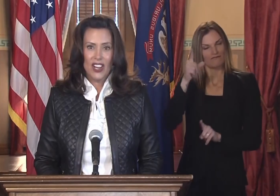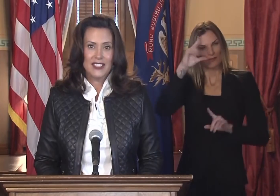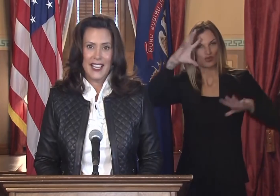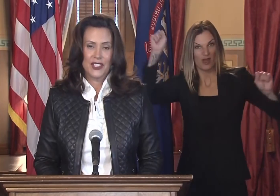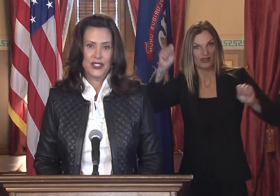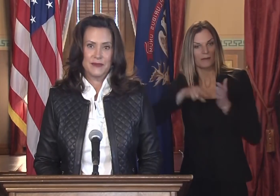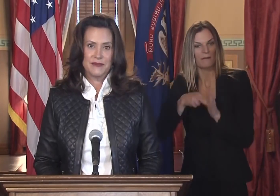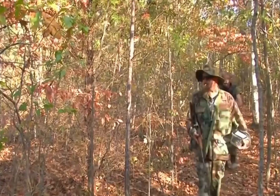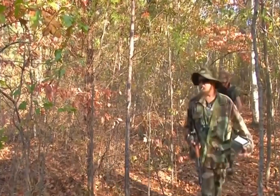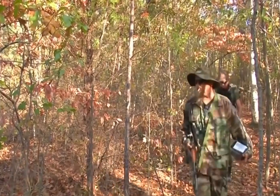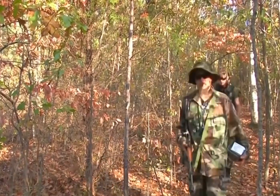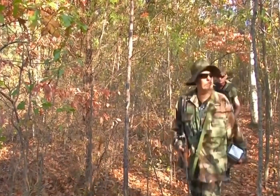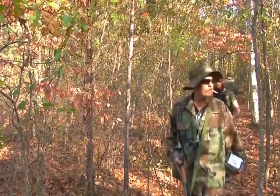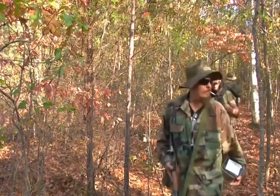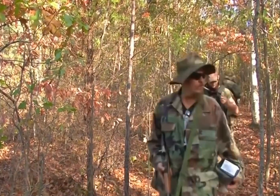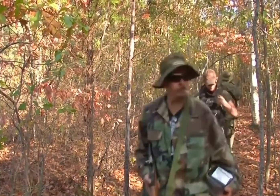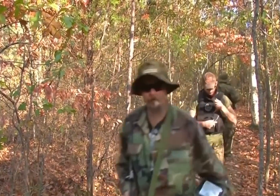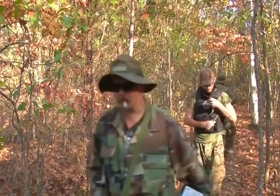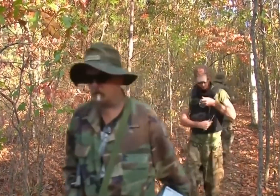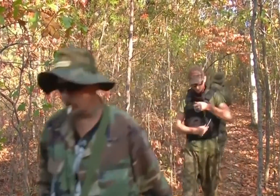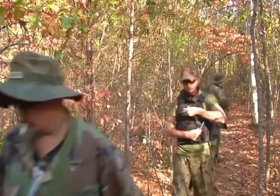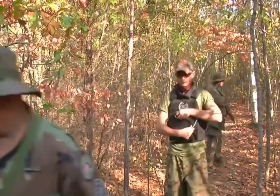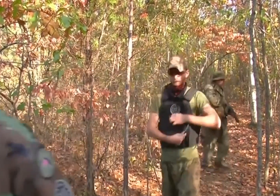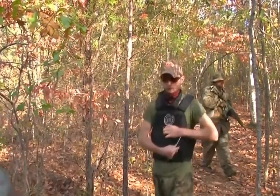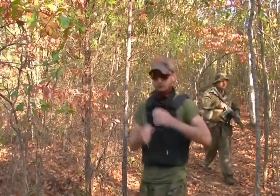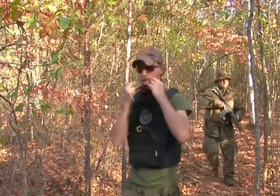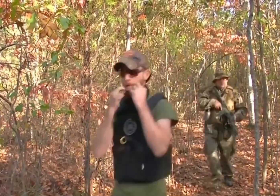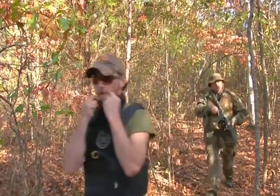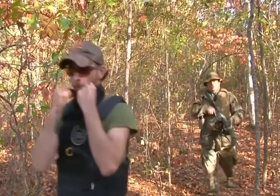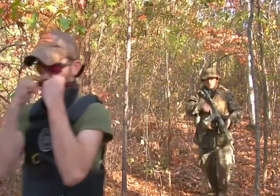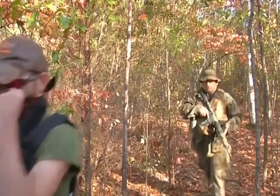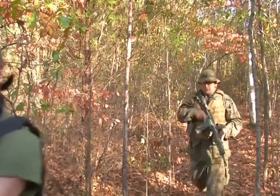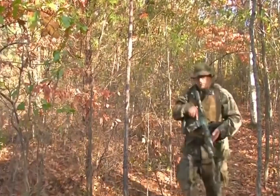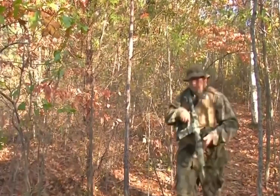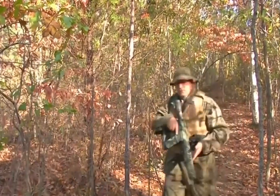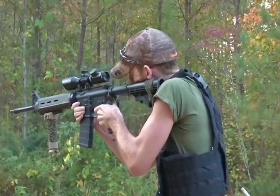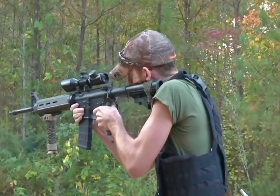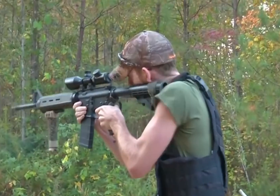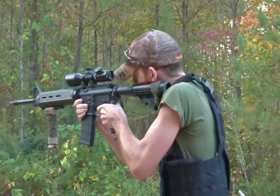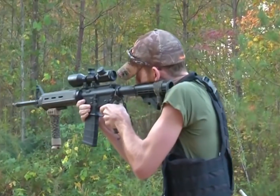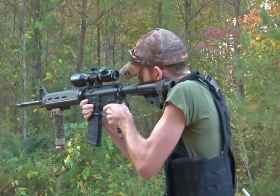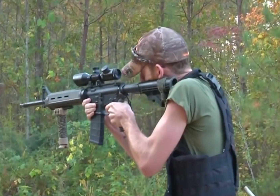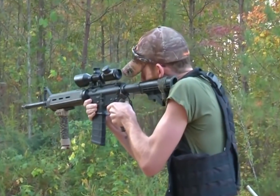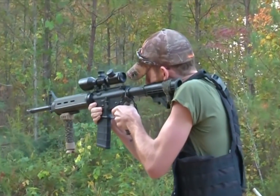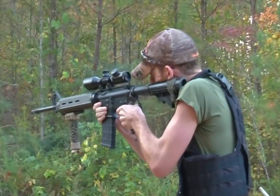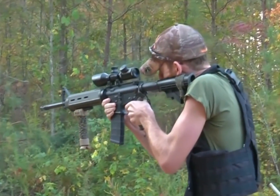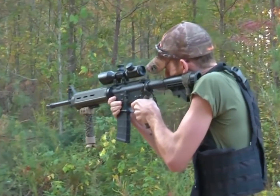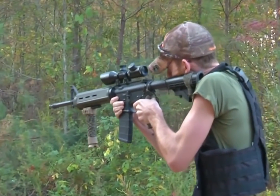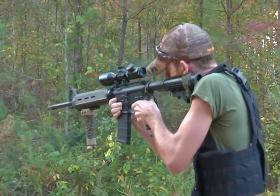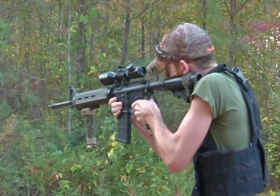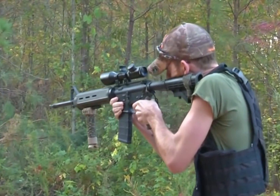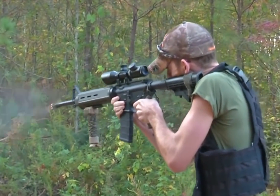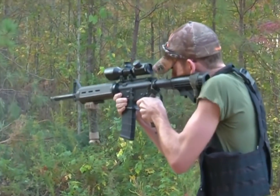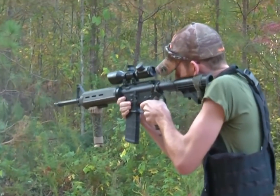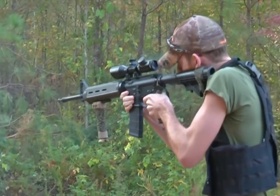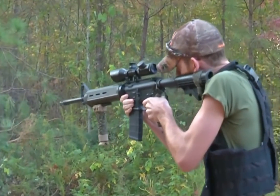as a call to action. There have been concerns about the growing influence and the strength of militia groups in the US, and some of those from Michigan